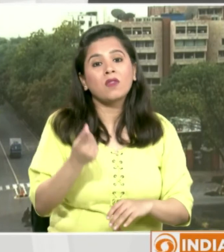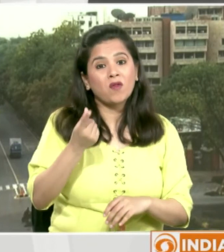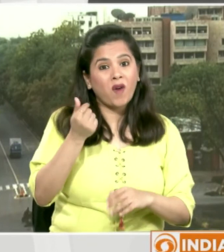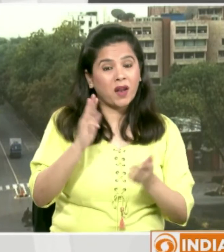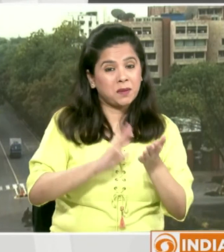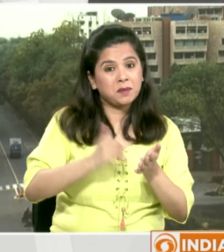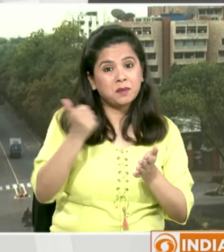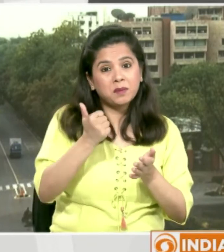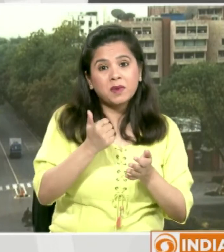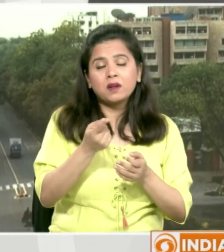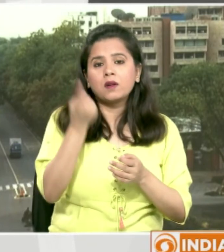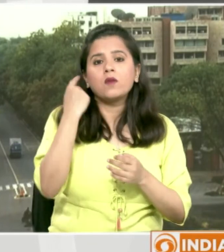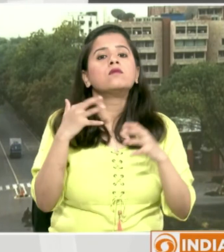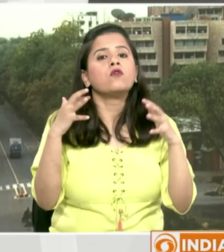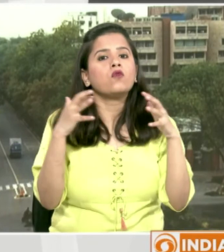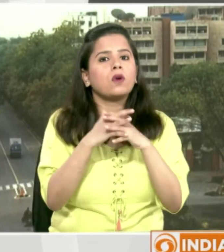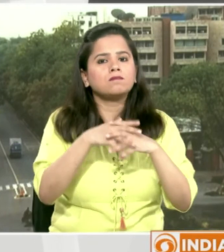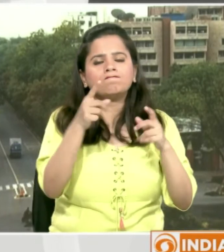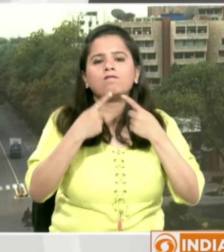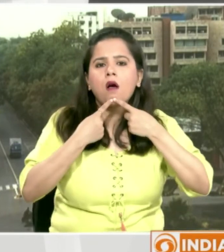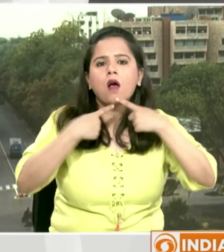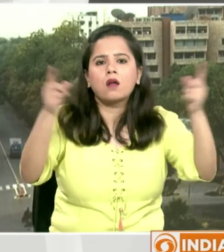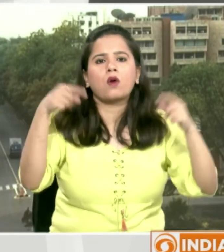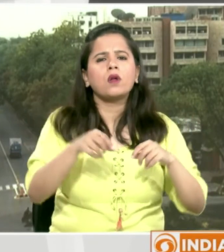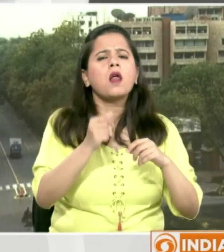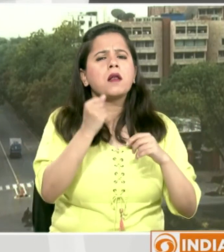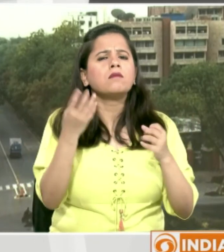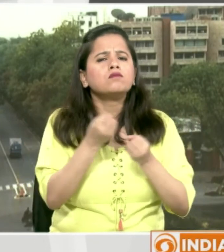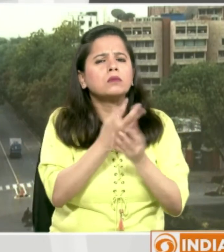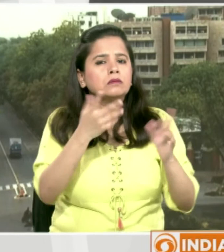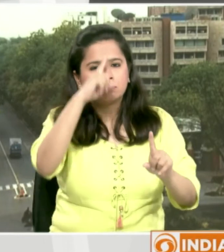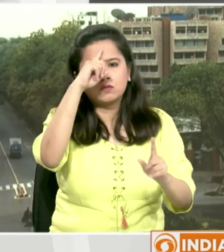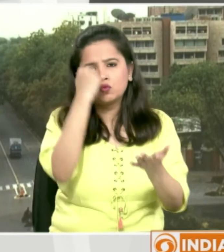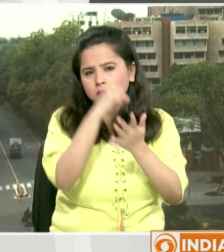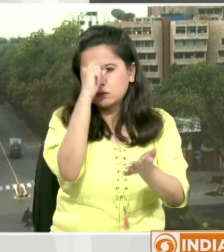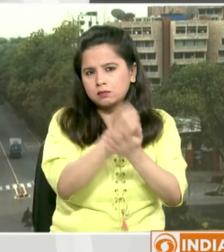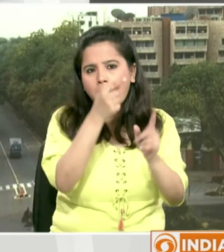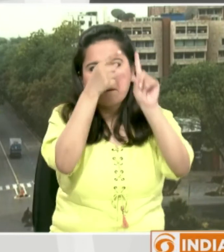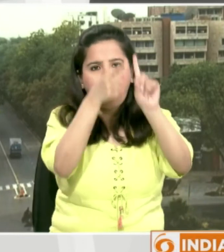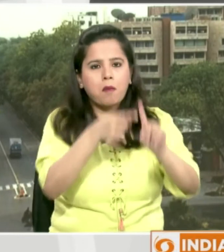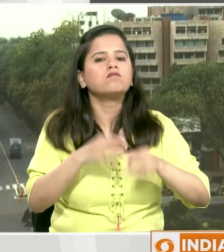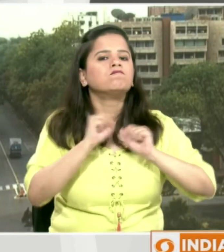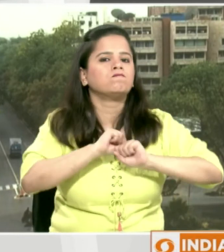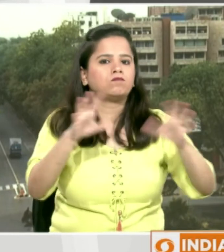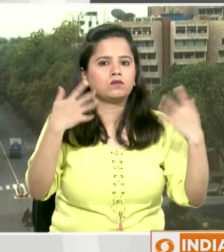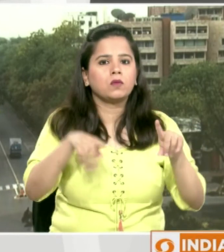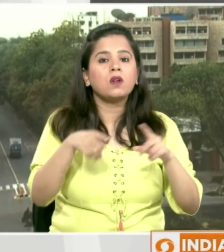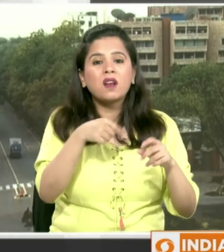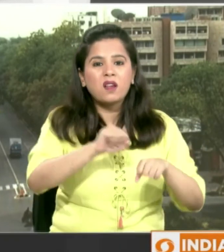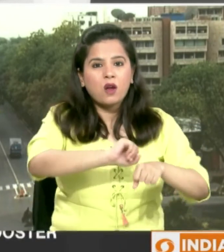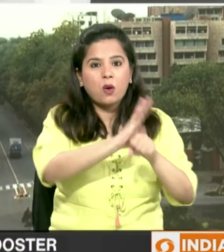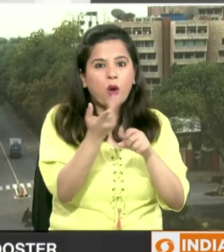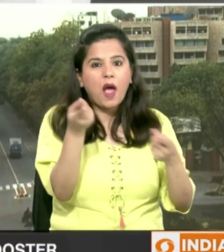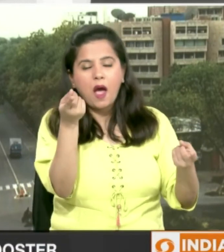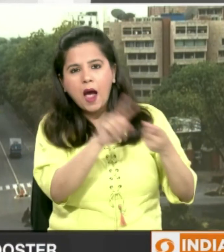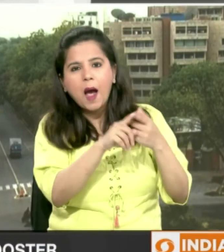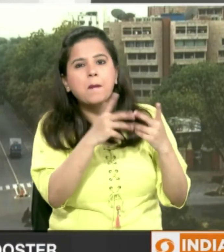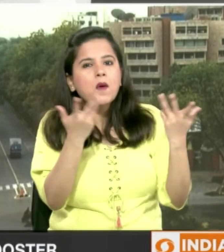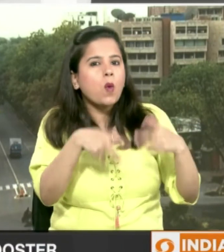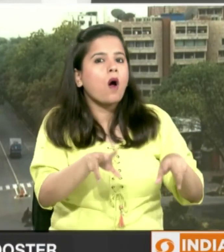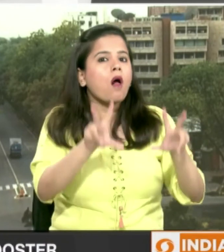Finance Minister Nirmala Sitharaman on Wednesday announced a number of decisions taken by the government to deal with the fallout of the COVID-19 pandemic and